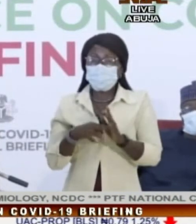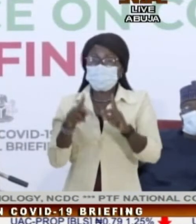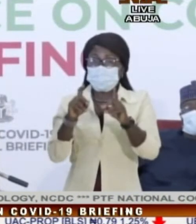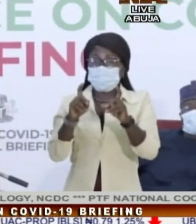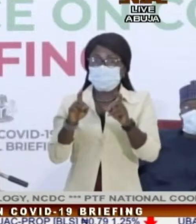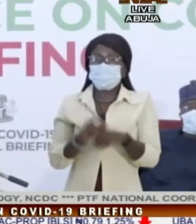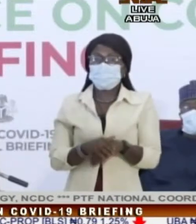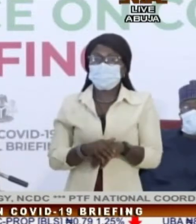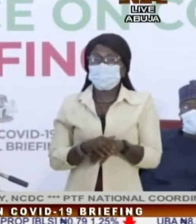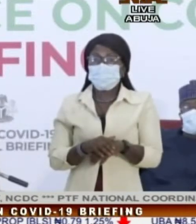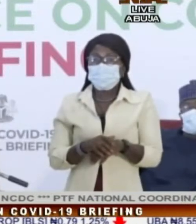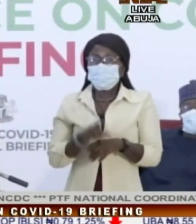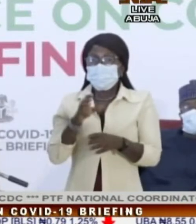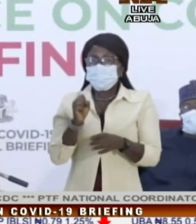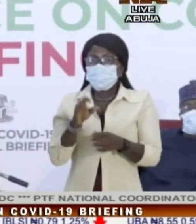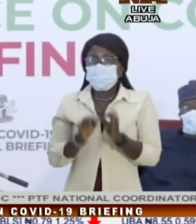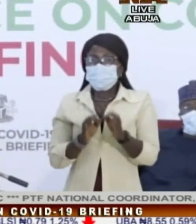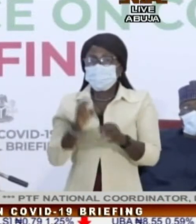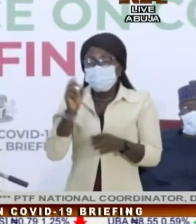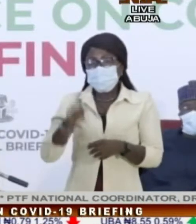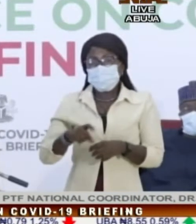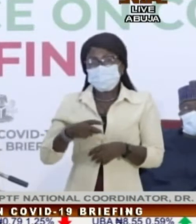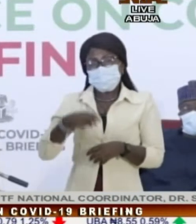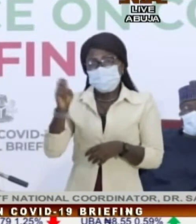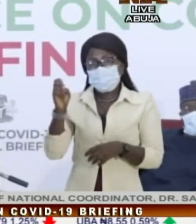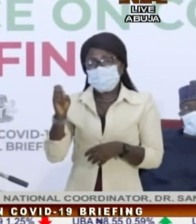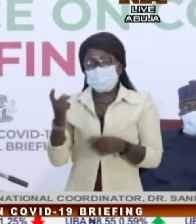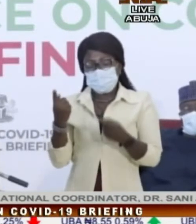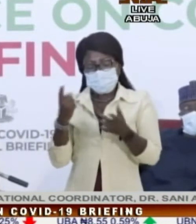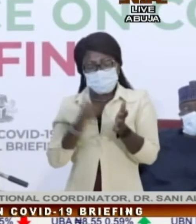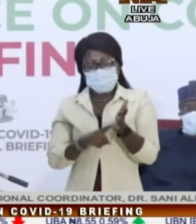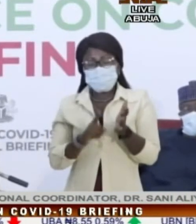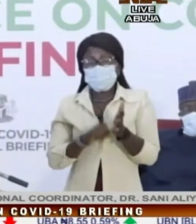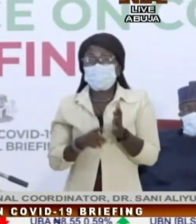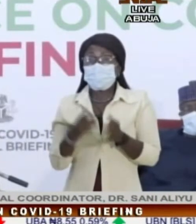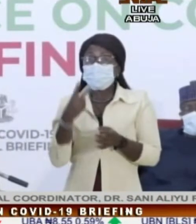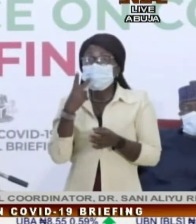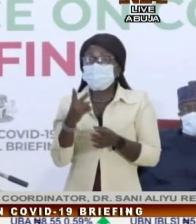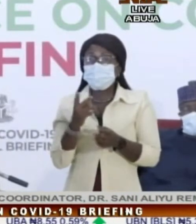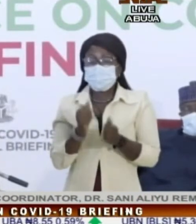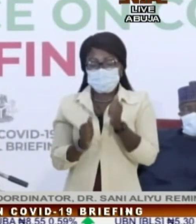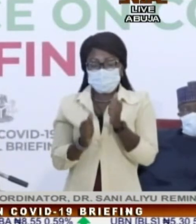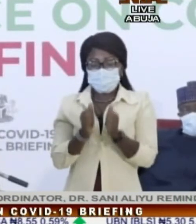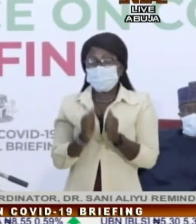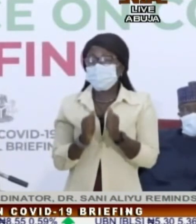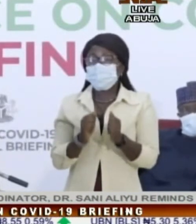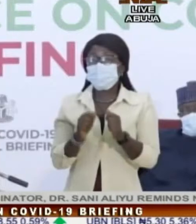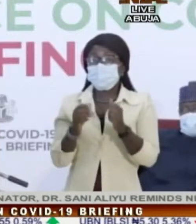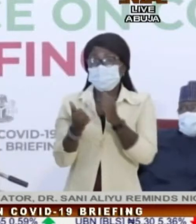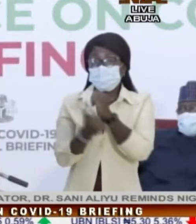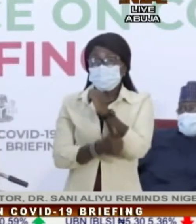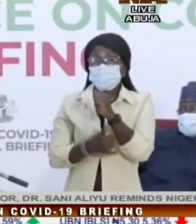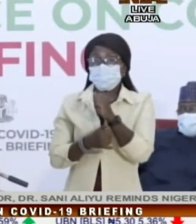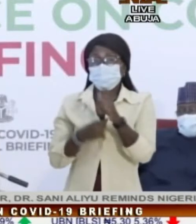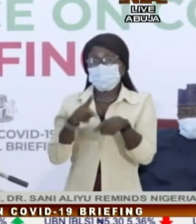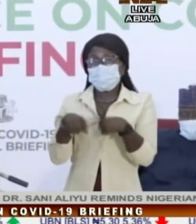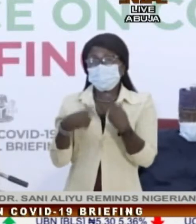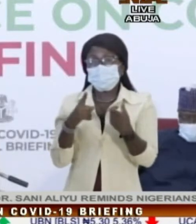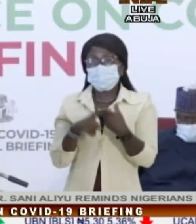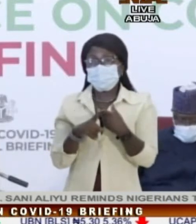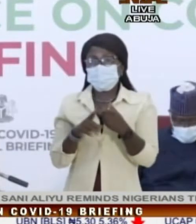kuma gwamnatin ƙasa tare da umarnin shugaban ƙasa Muhammadu Buhari ana yunkurin yadda za